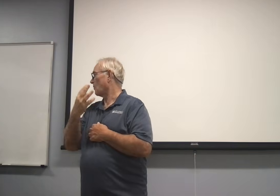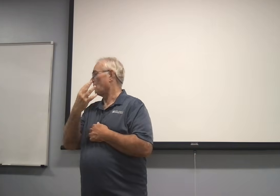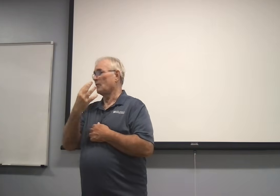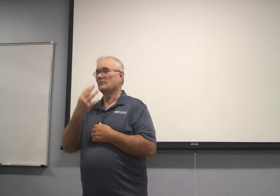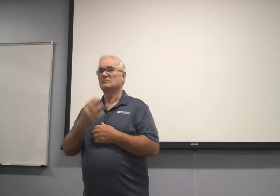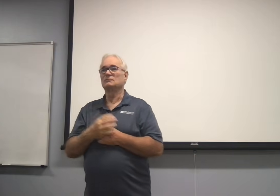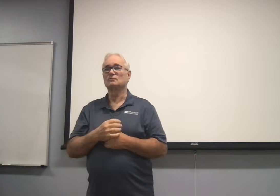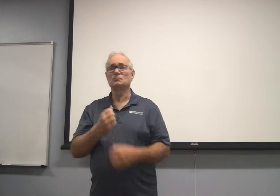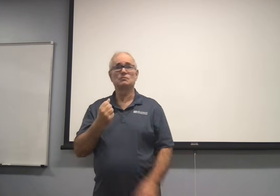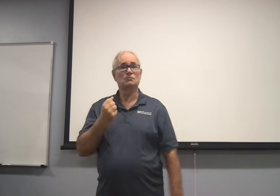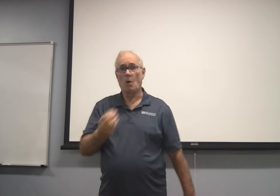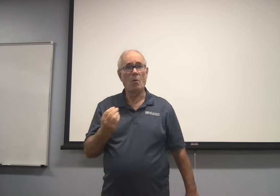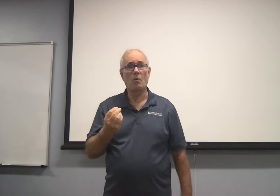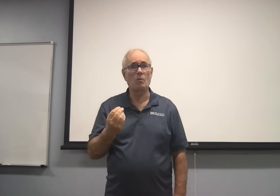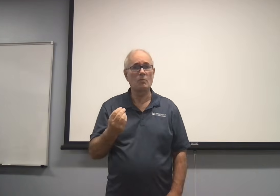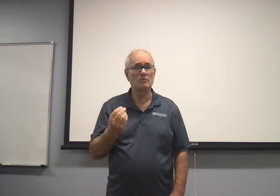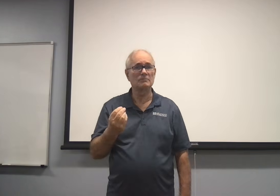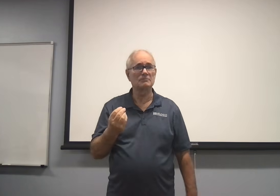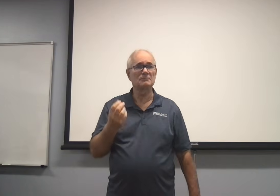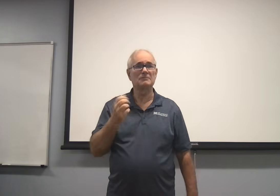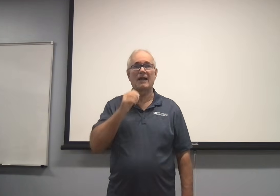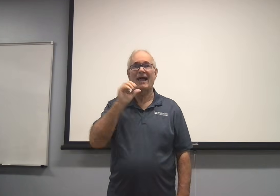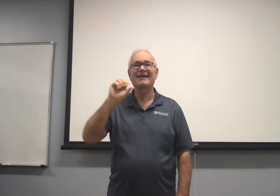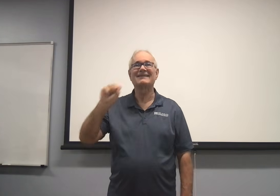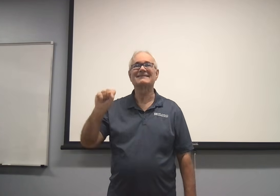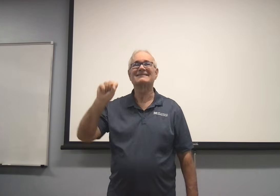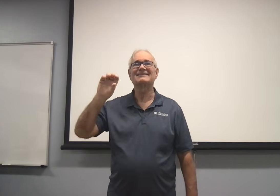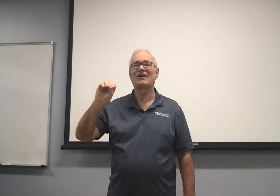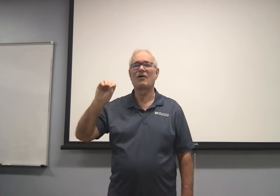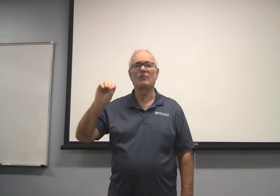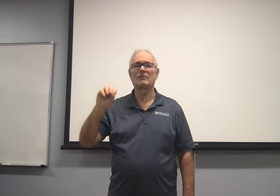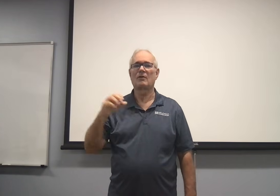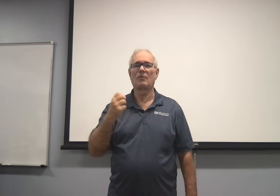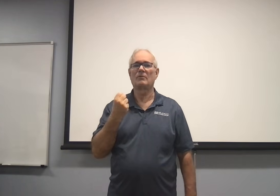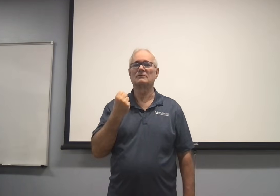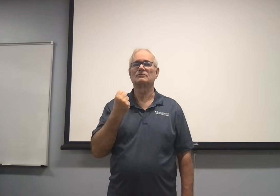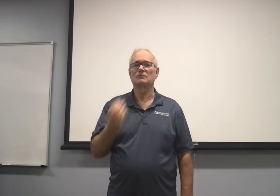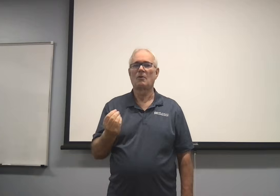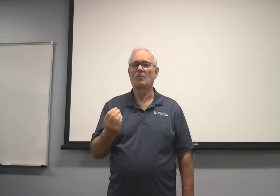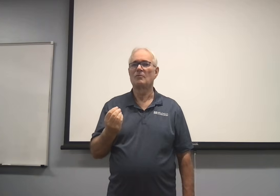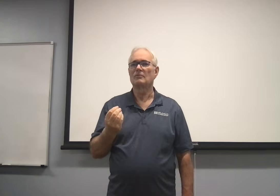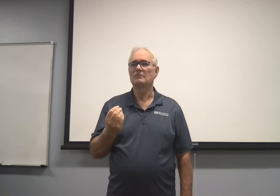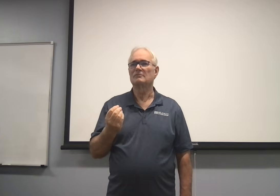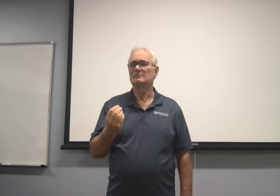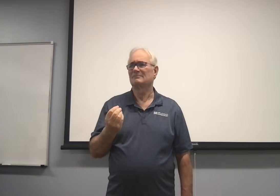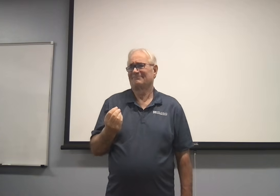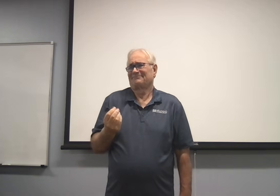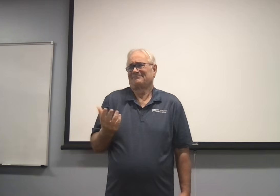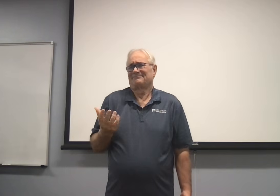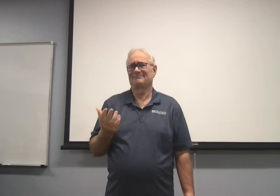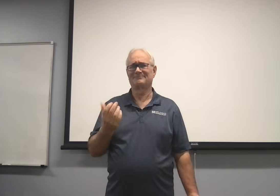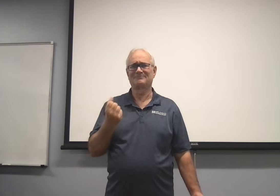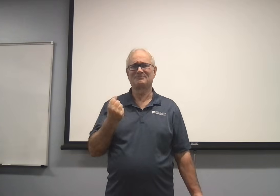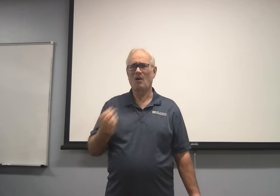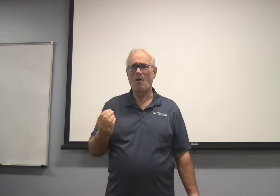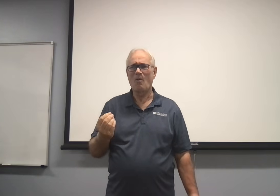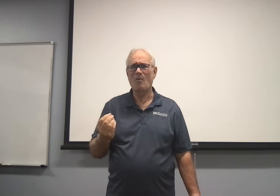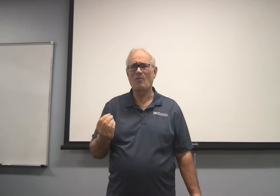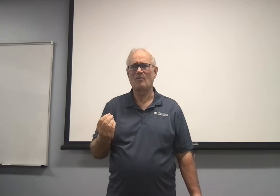one time. There's also so. It's not S-O like this, it's facing, palm orientation facing